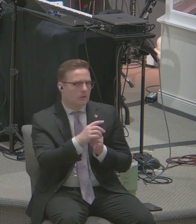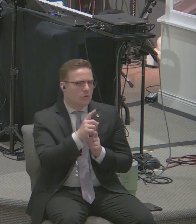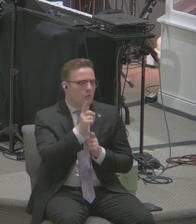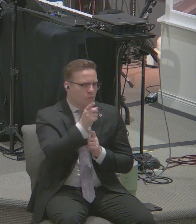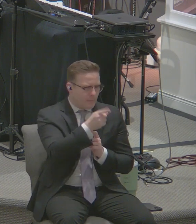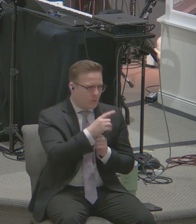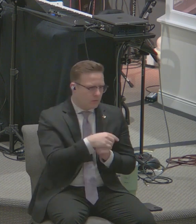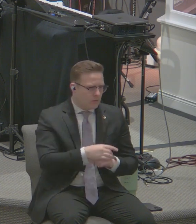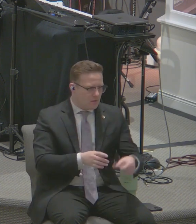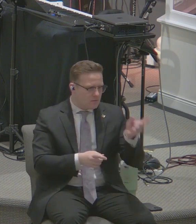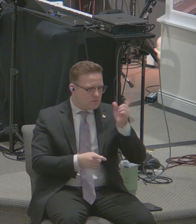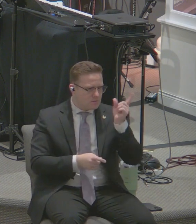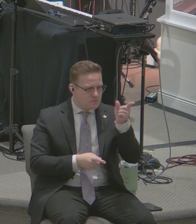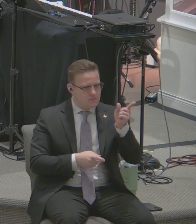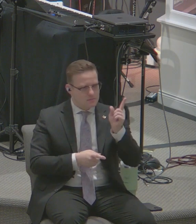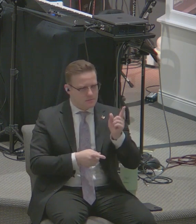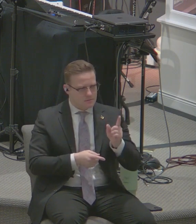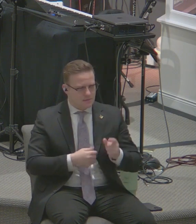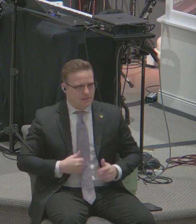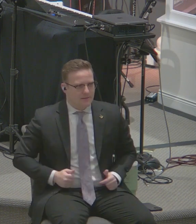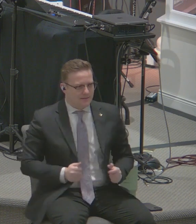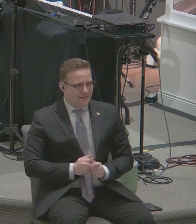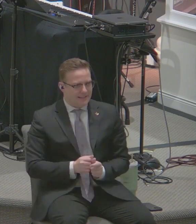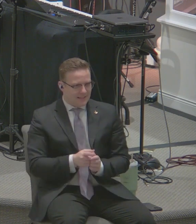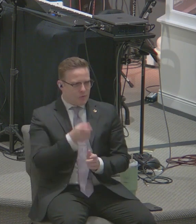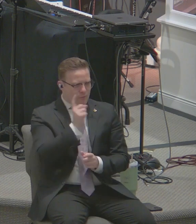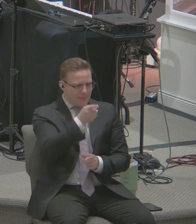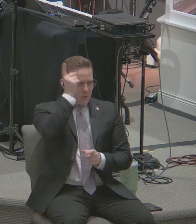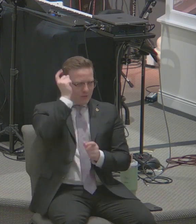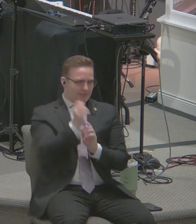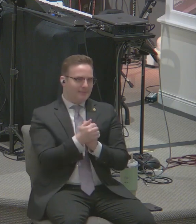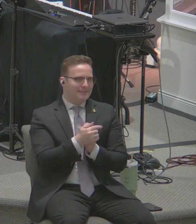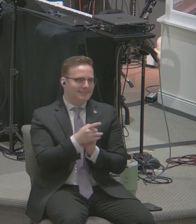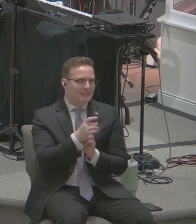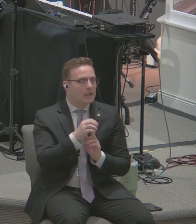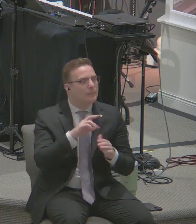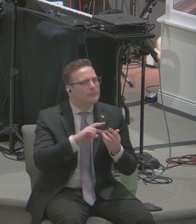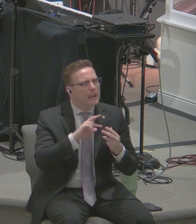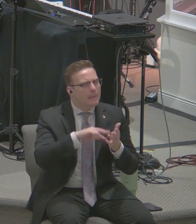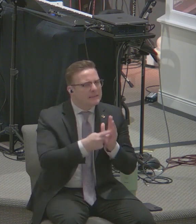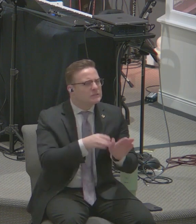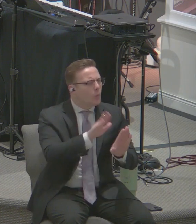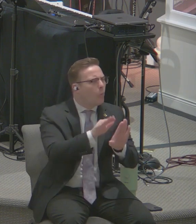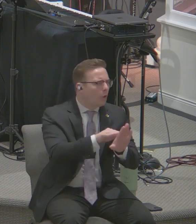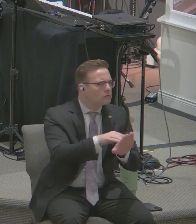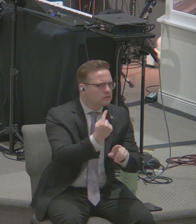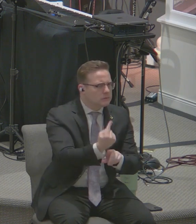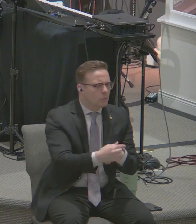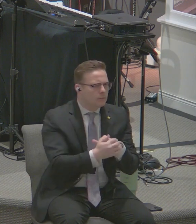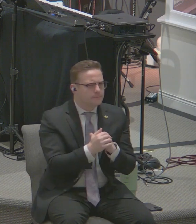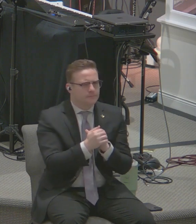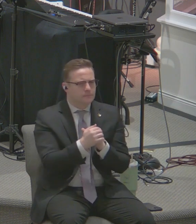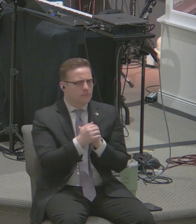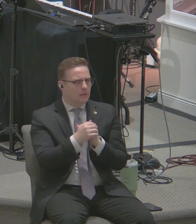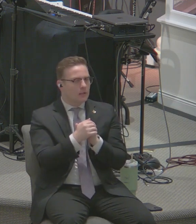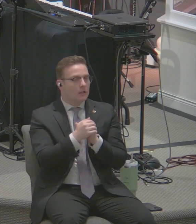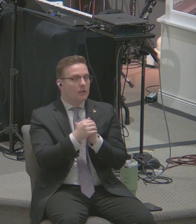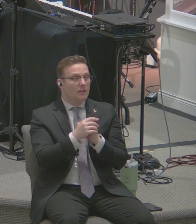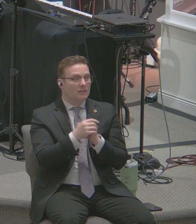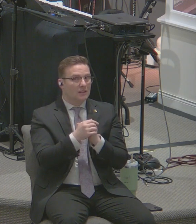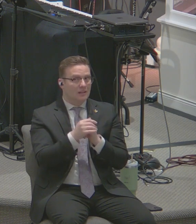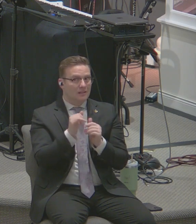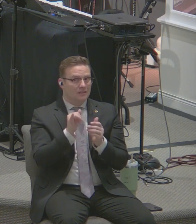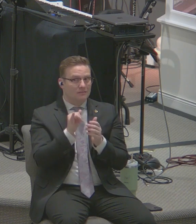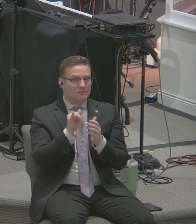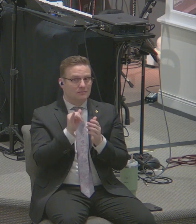disapproval. Exhort means to admonish, which is to firmly warn. And I can assure you, that's the worst part of the